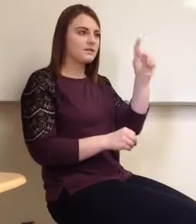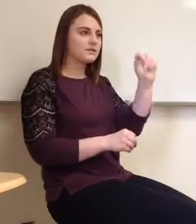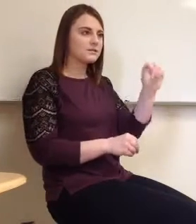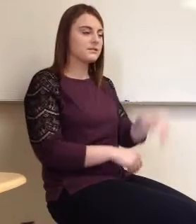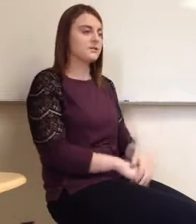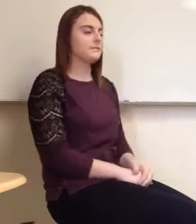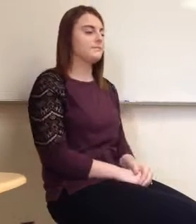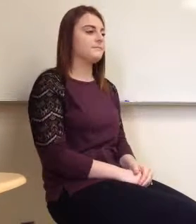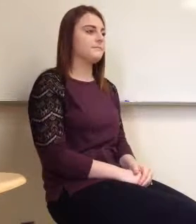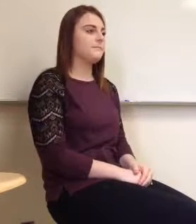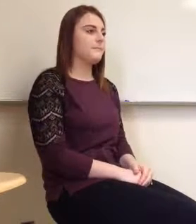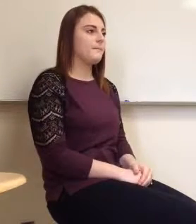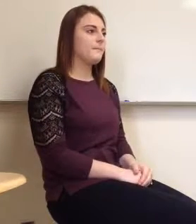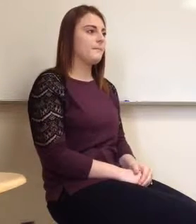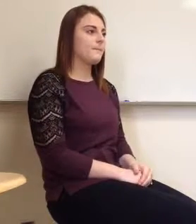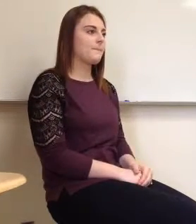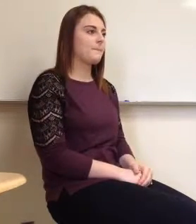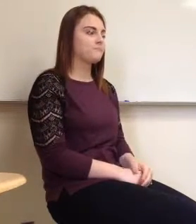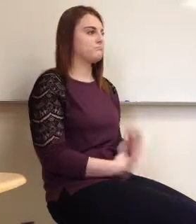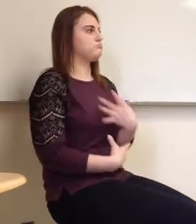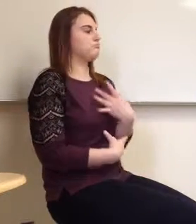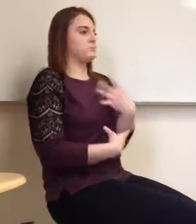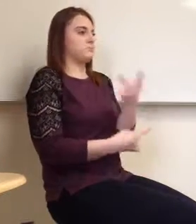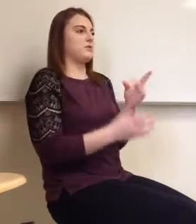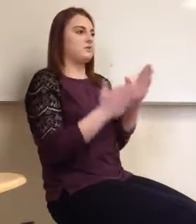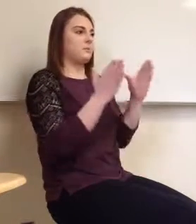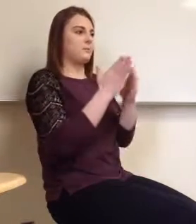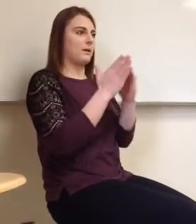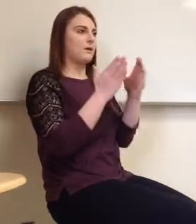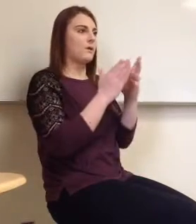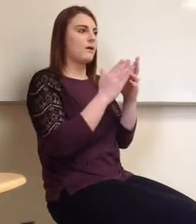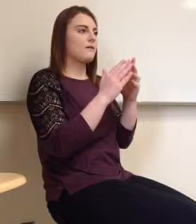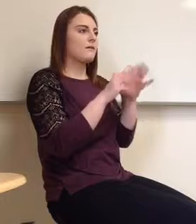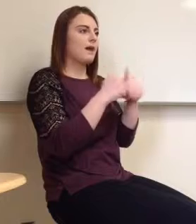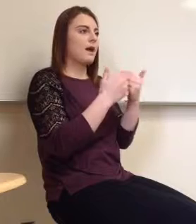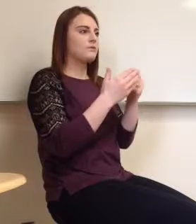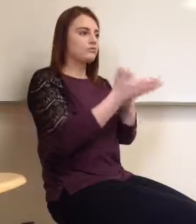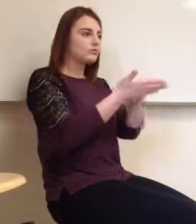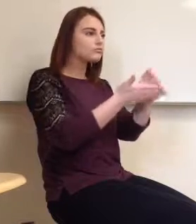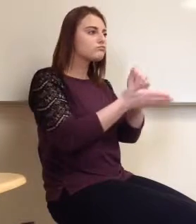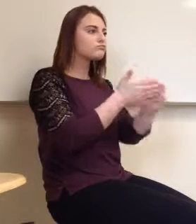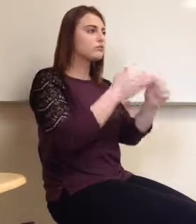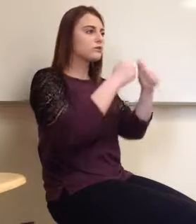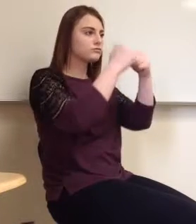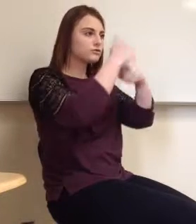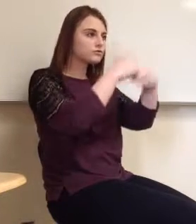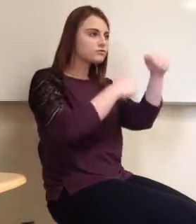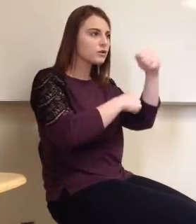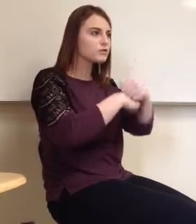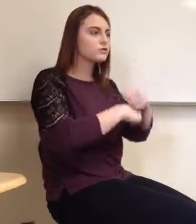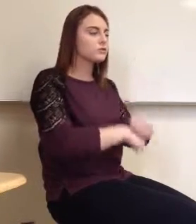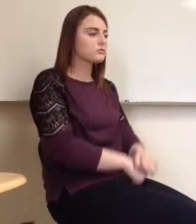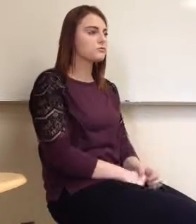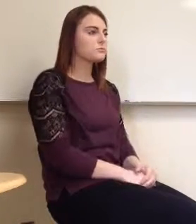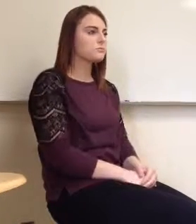do. And that's an interesting paragraph, the way it is written. You need to look at some of these ways